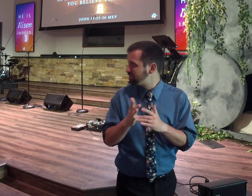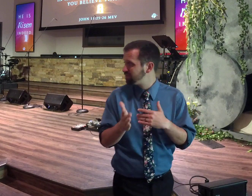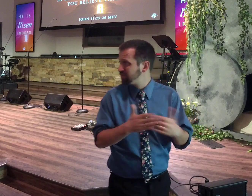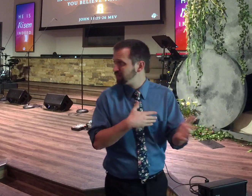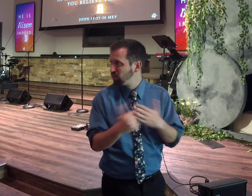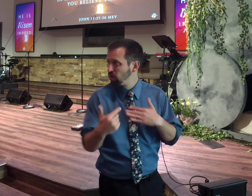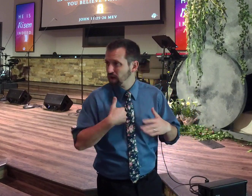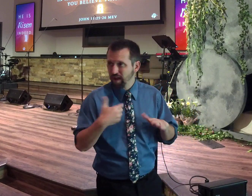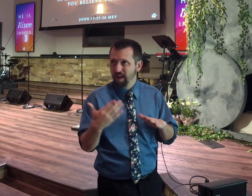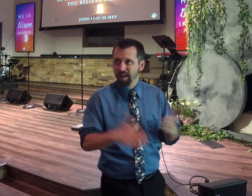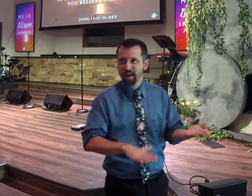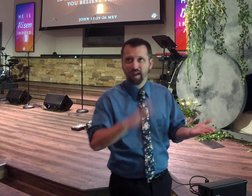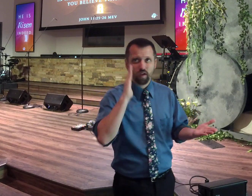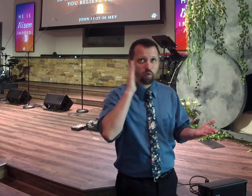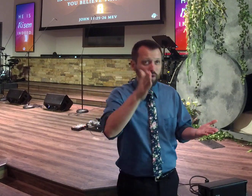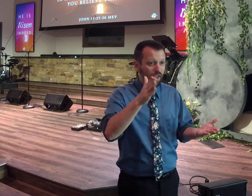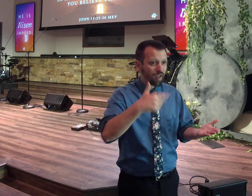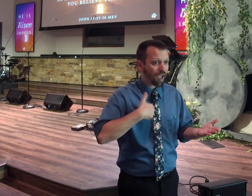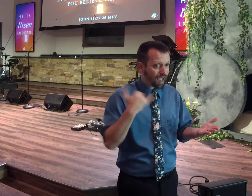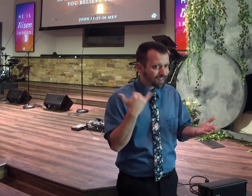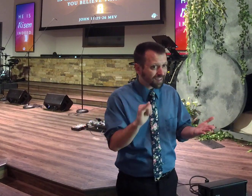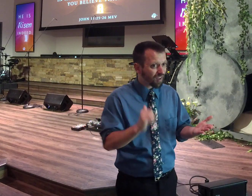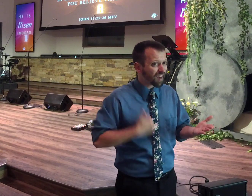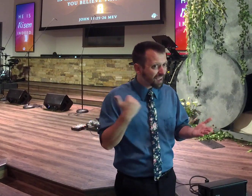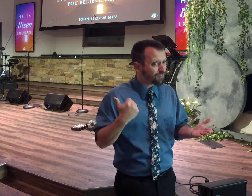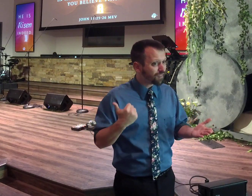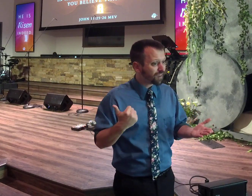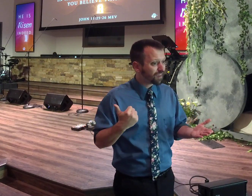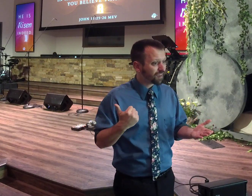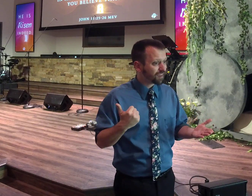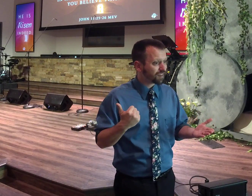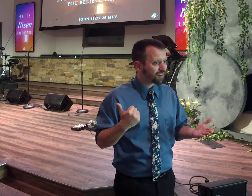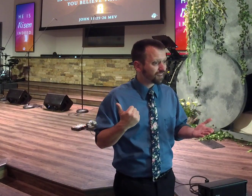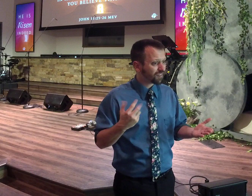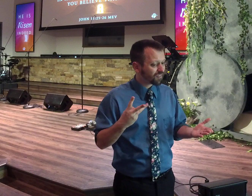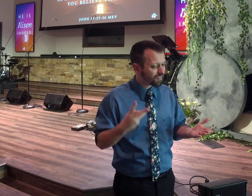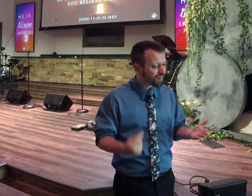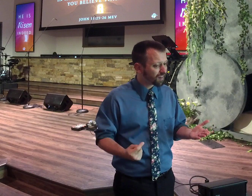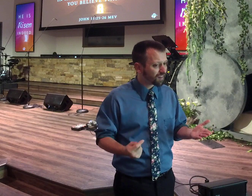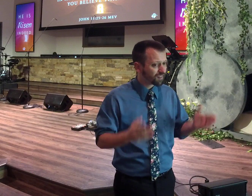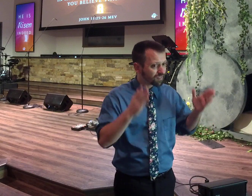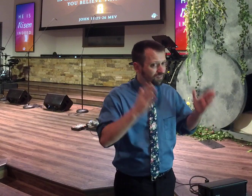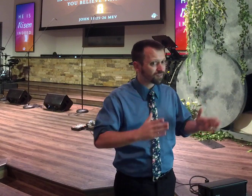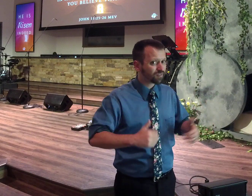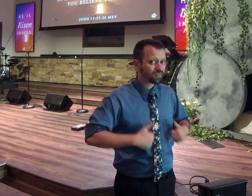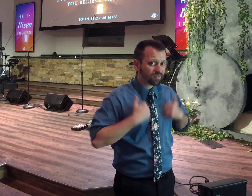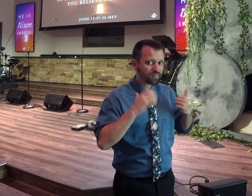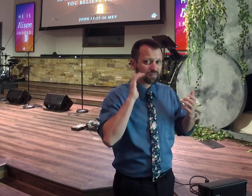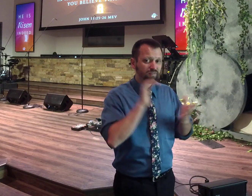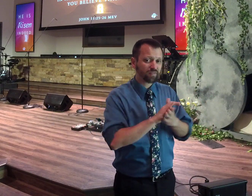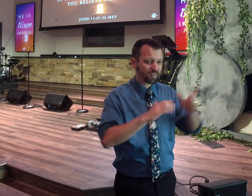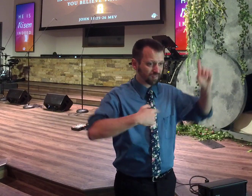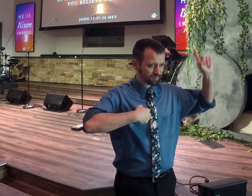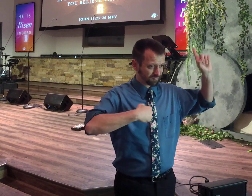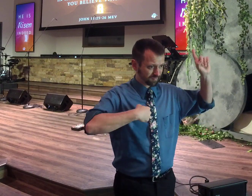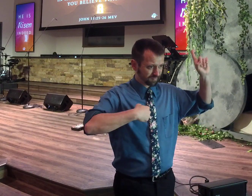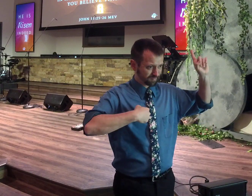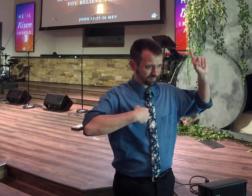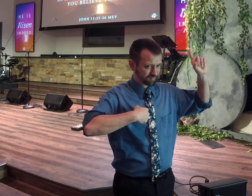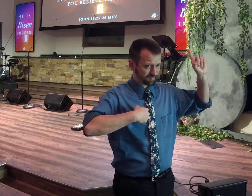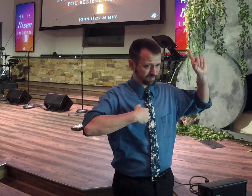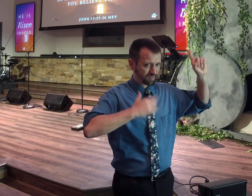going to die, I'm still going to live? And whoever lives and believes in me, Jesus said,